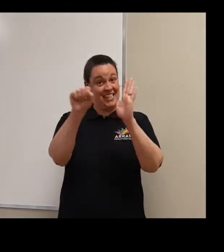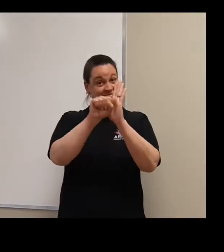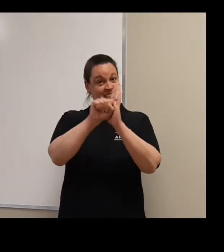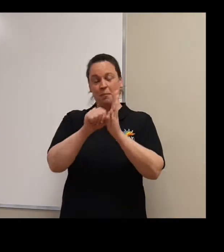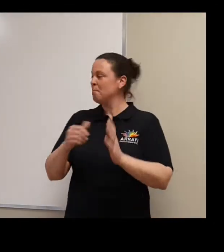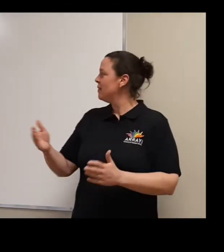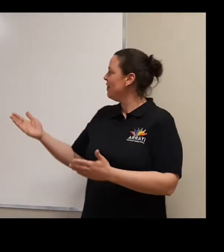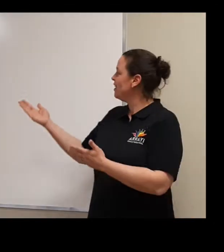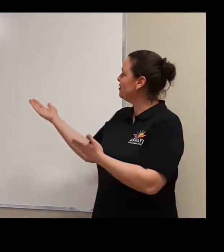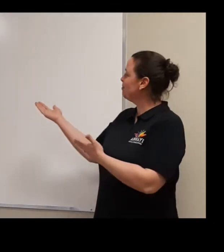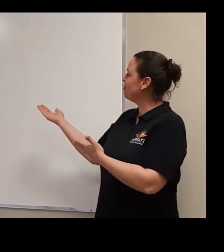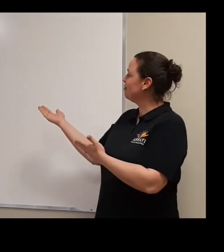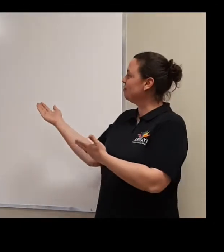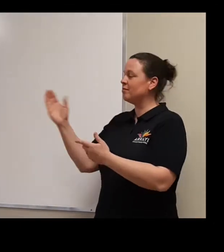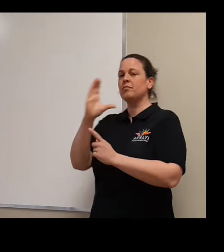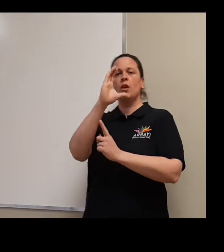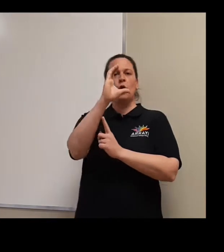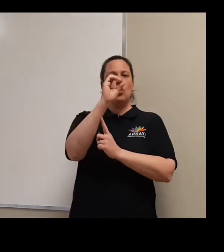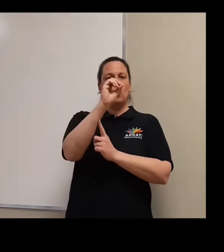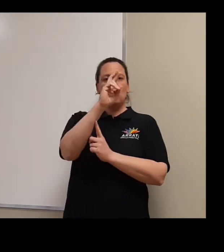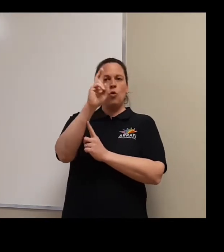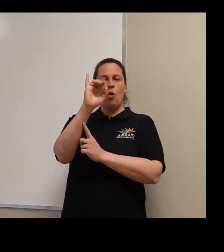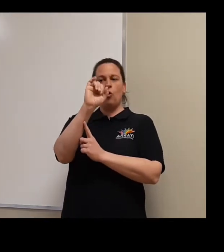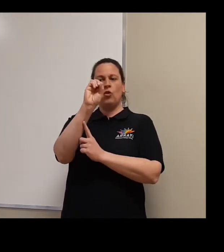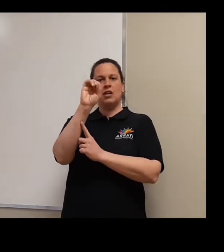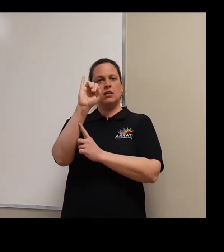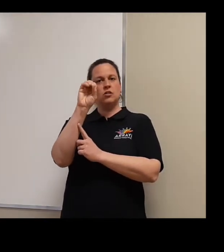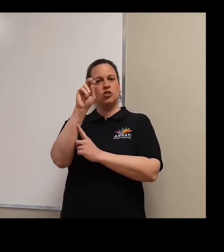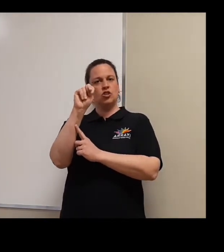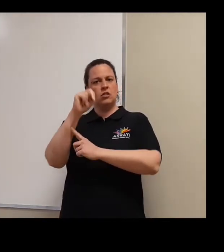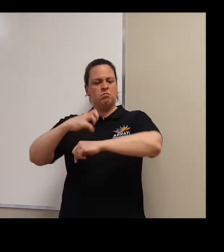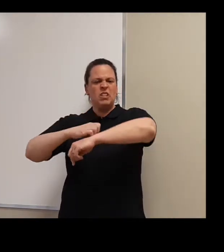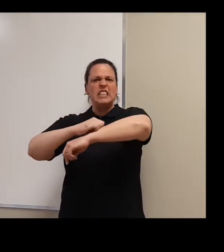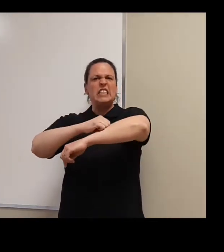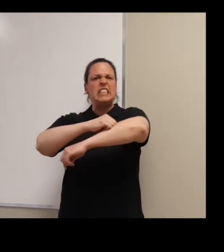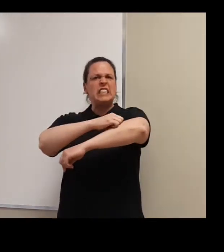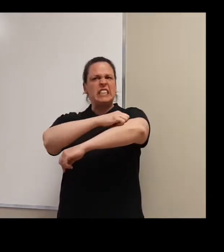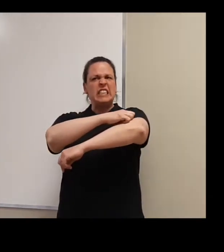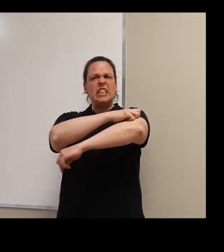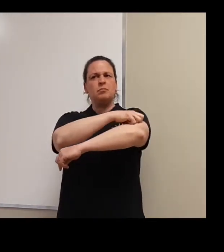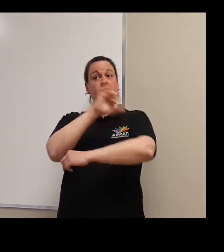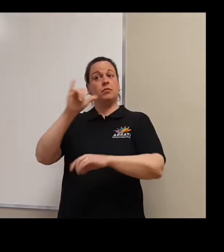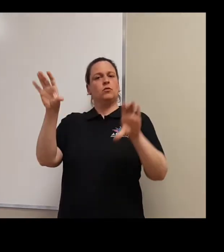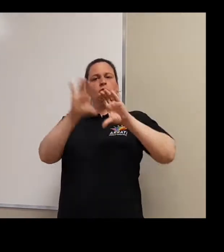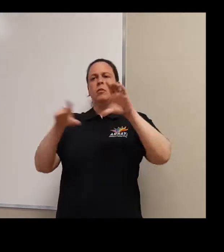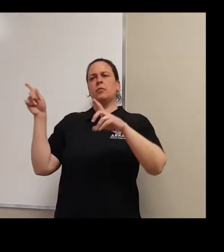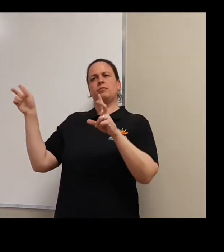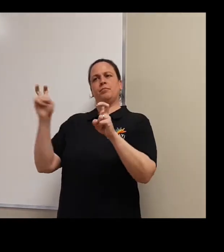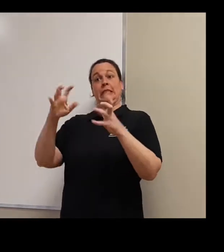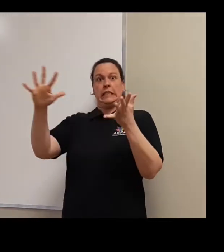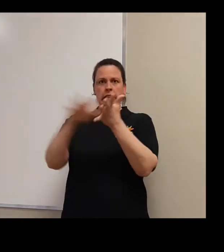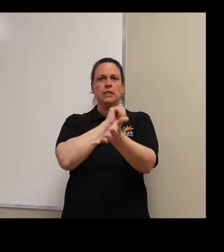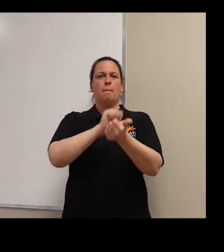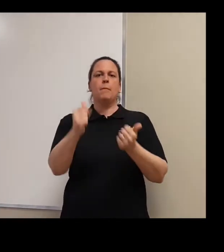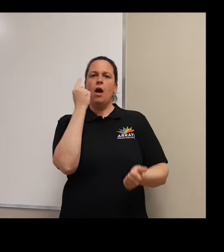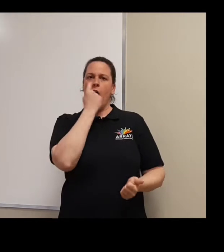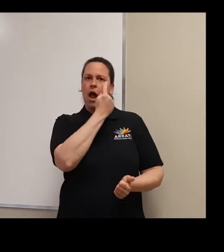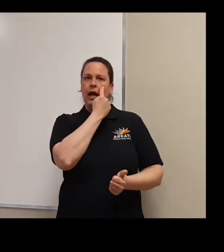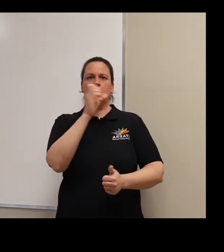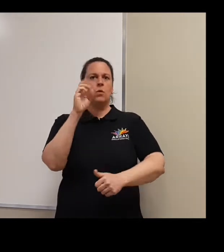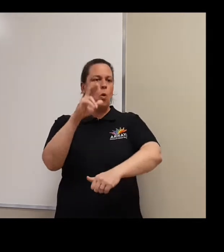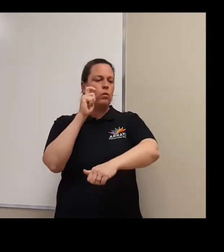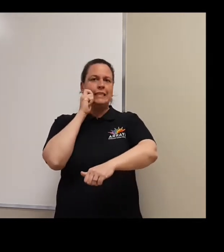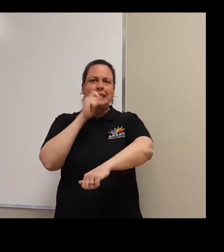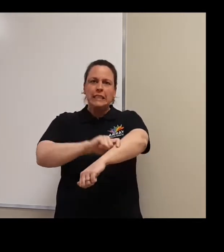Next symbol is corrosion. Corrosive products will seriously damage skin and eyes. It can be very serious and possibly cause